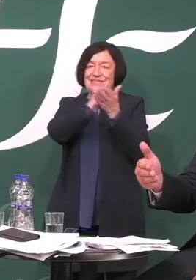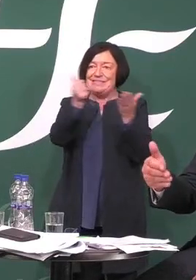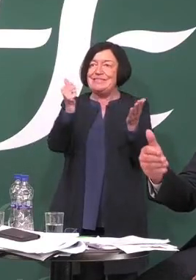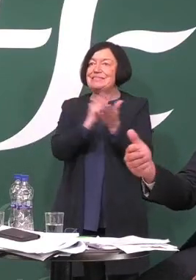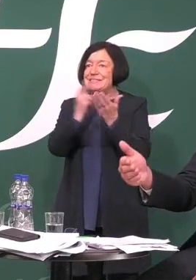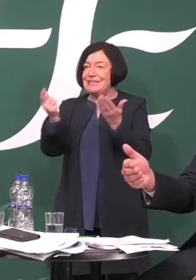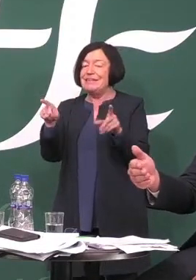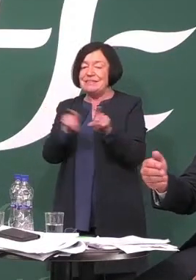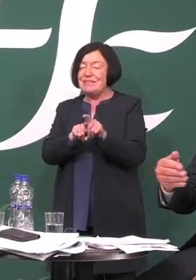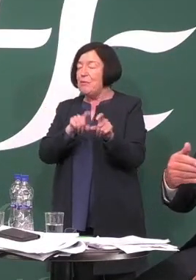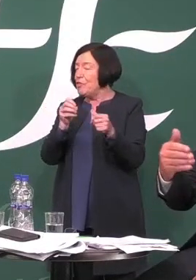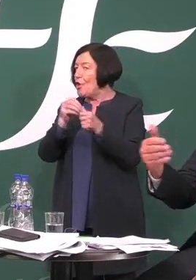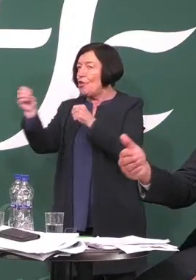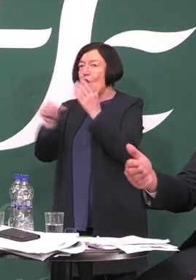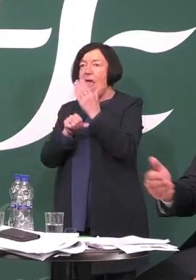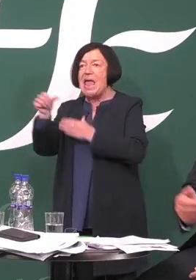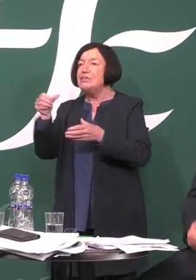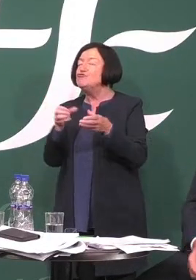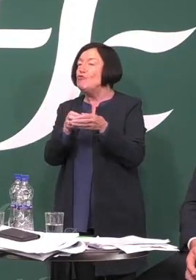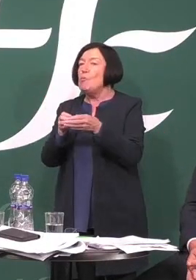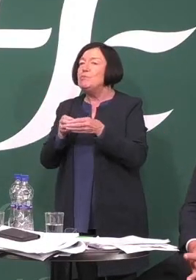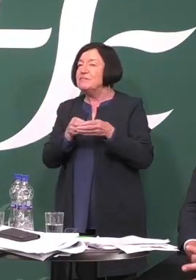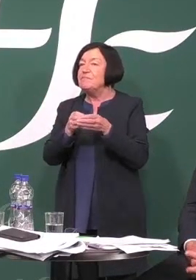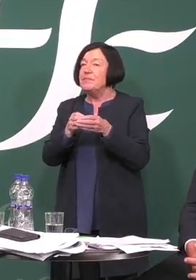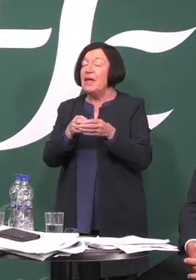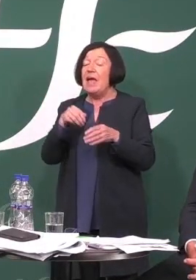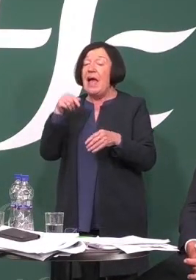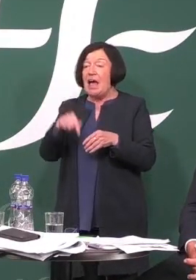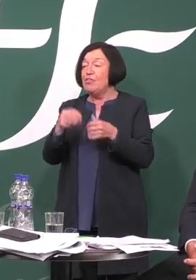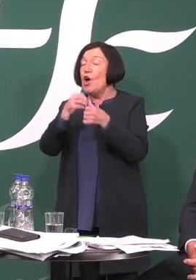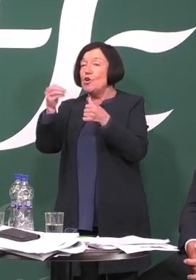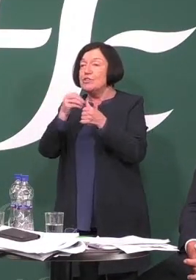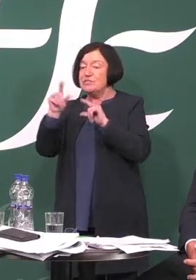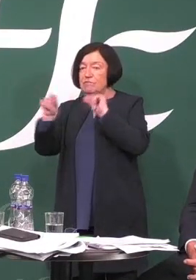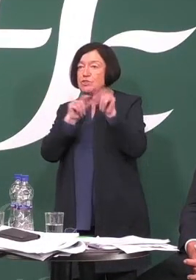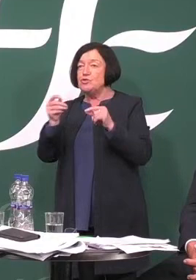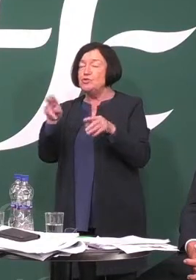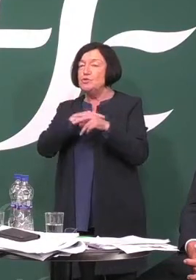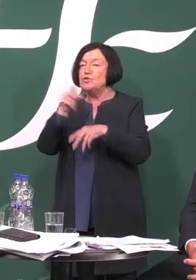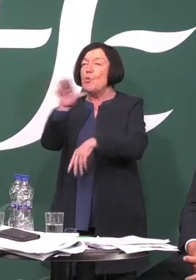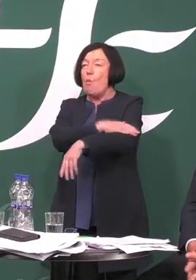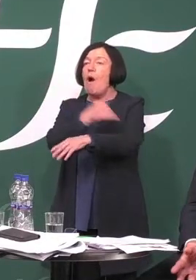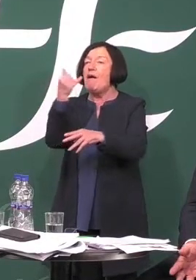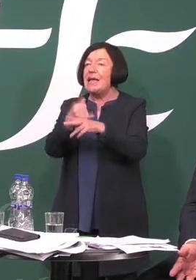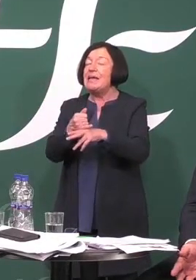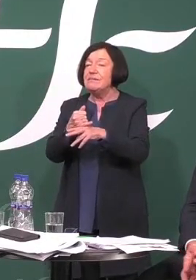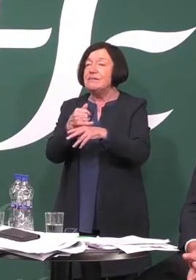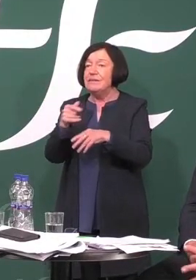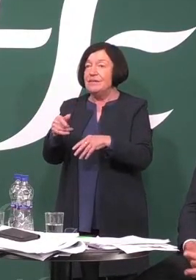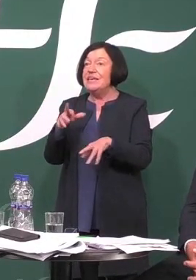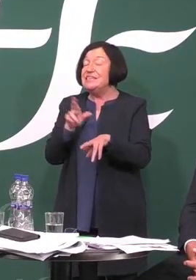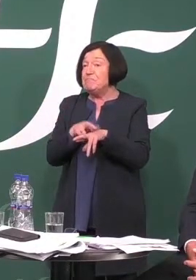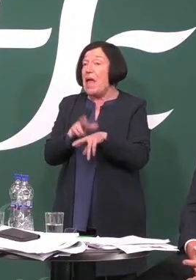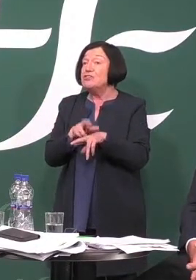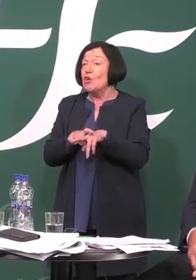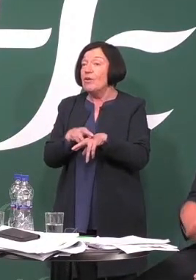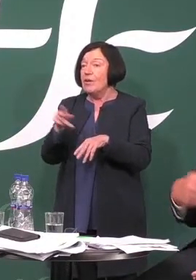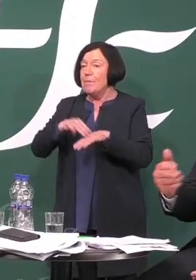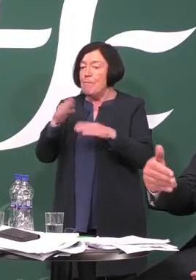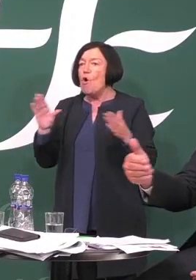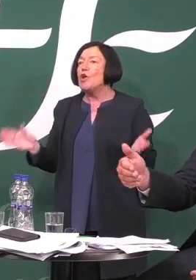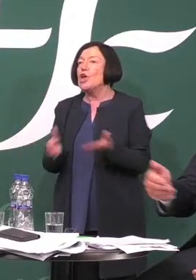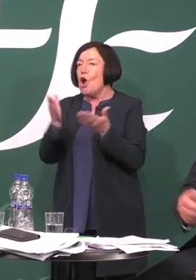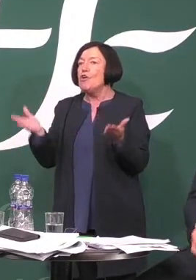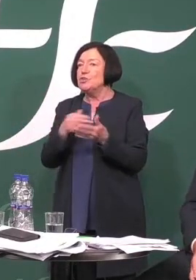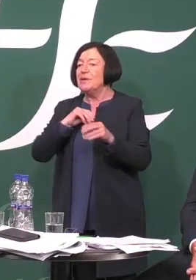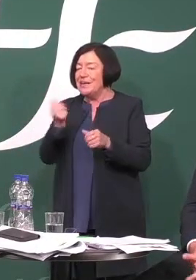It's pretty consistent with all the other age groups. And the fact that others have chosen to use the walk-in initiative is even better. I suppose we give more encouragement,